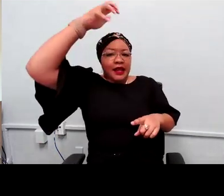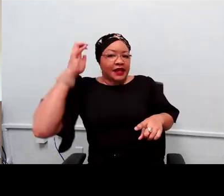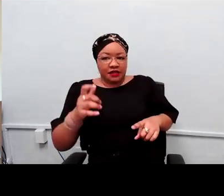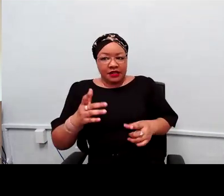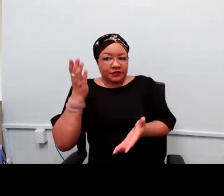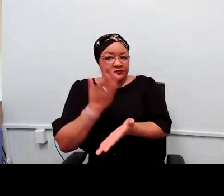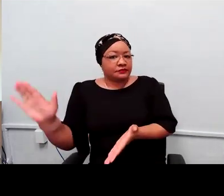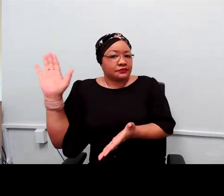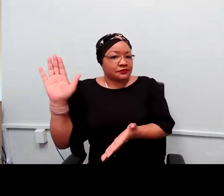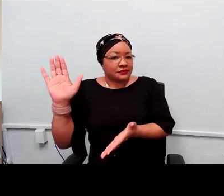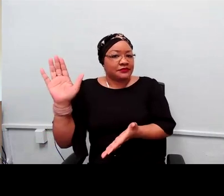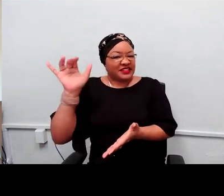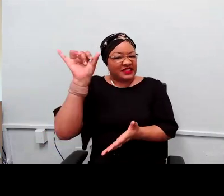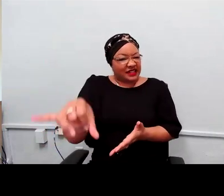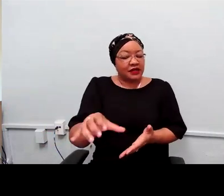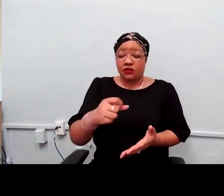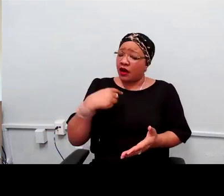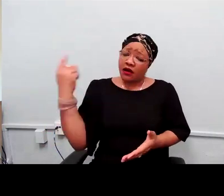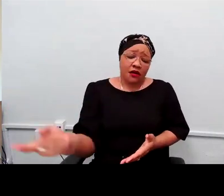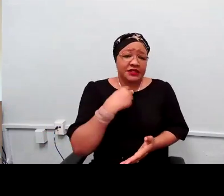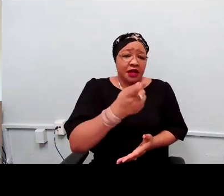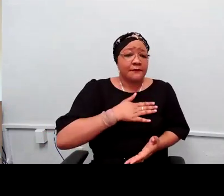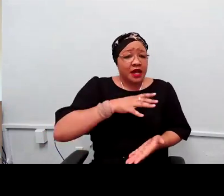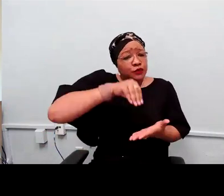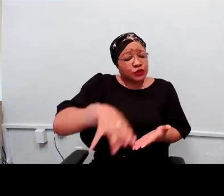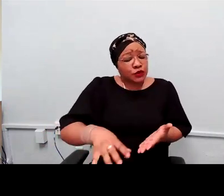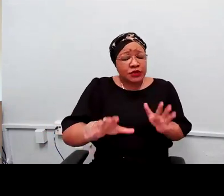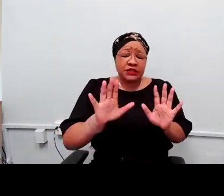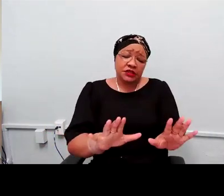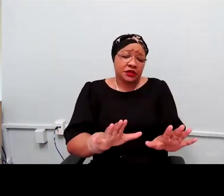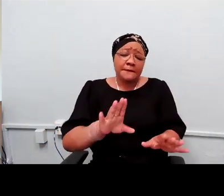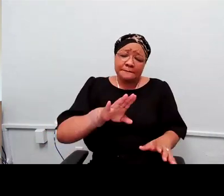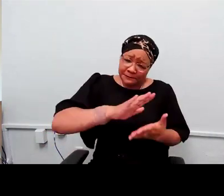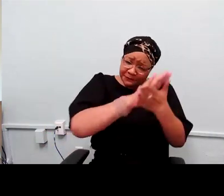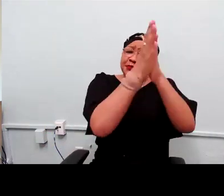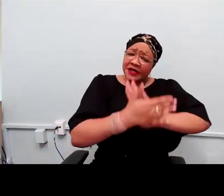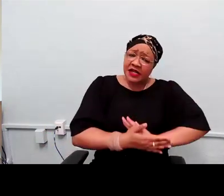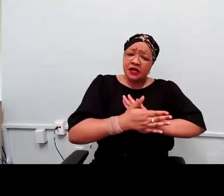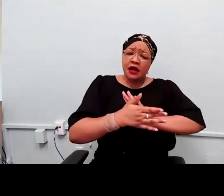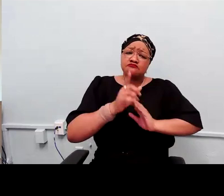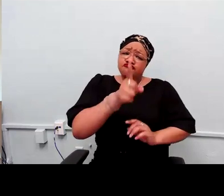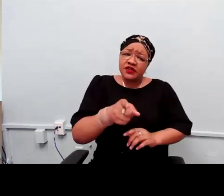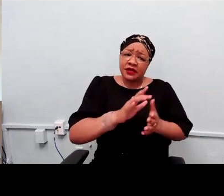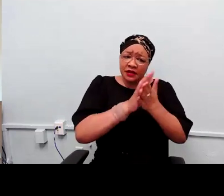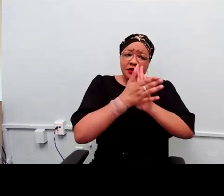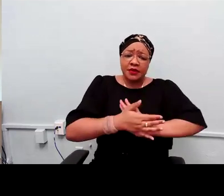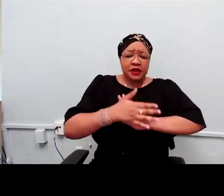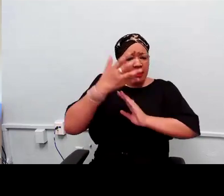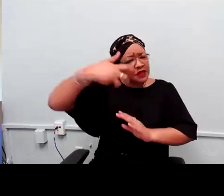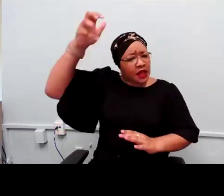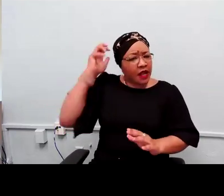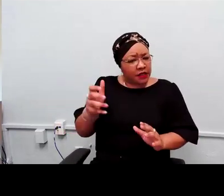when we published our book Fire and Ink, it's an anthology of social action writing. So we put that in the